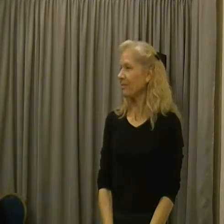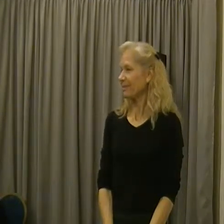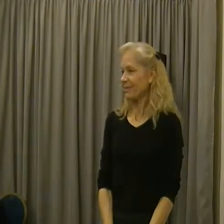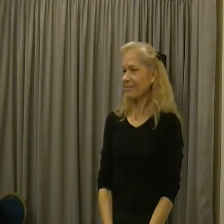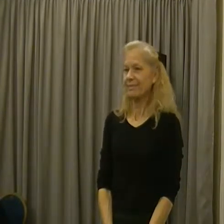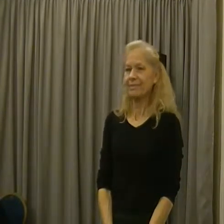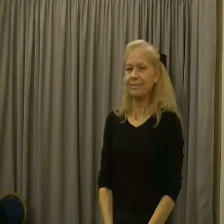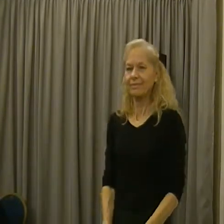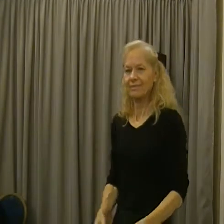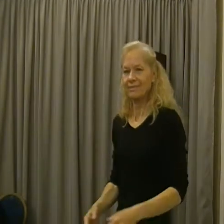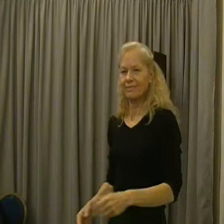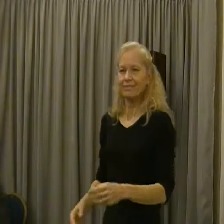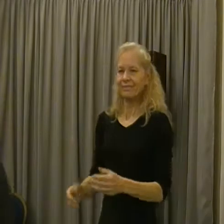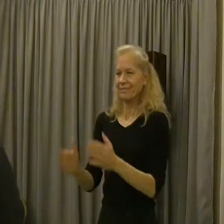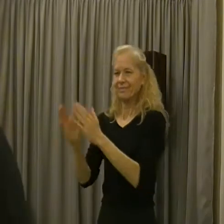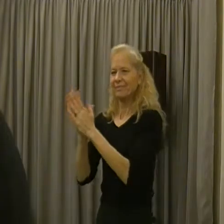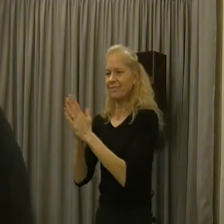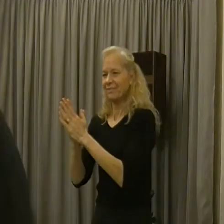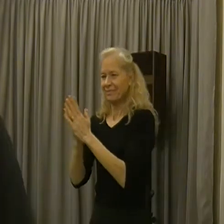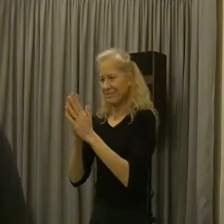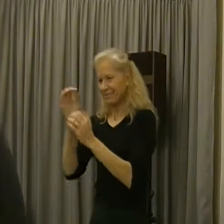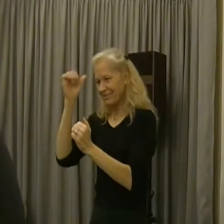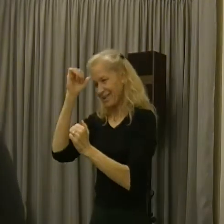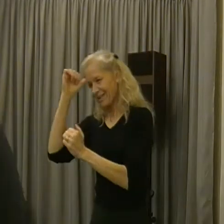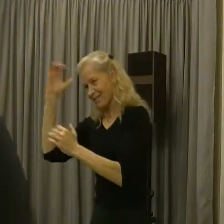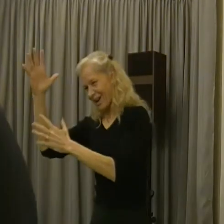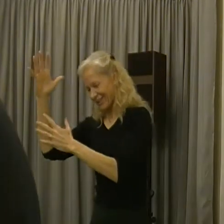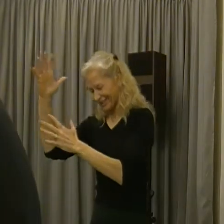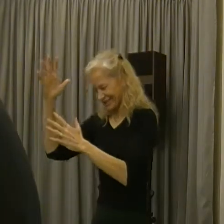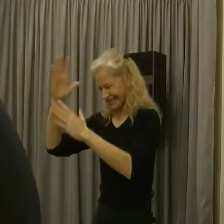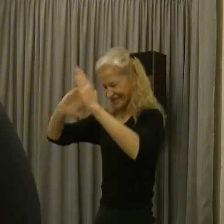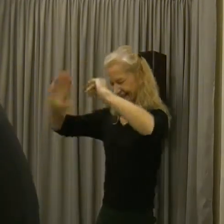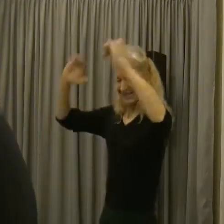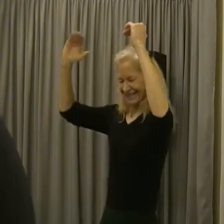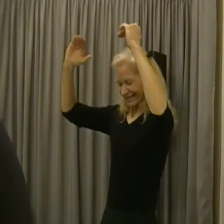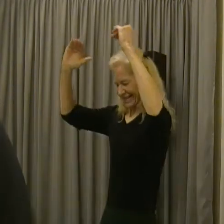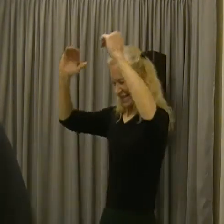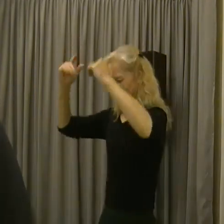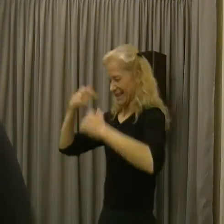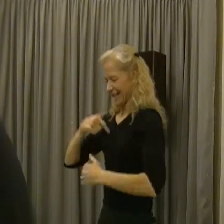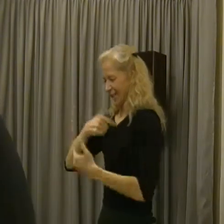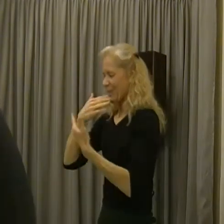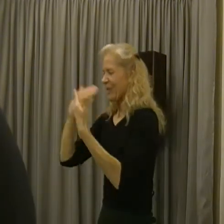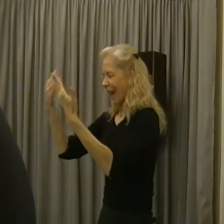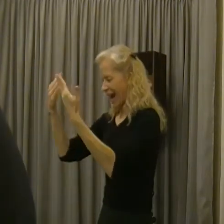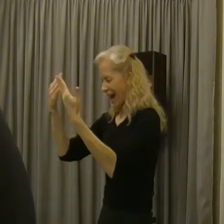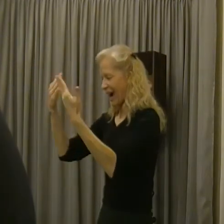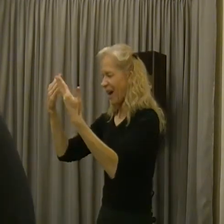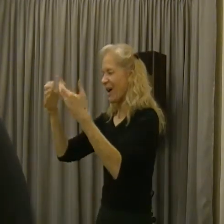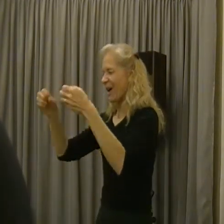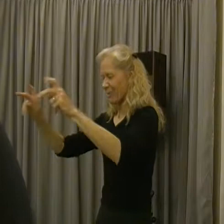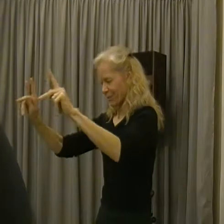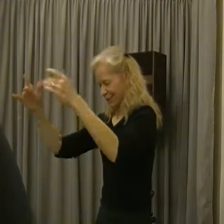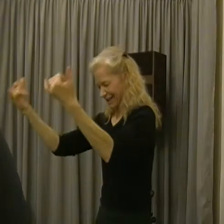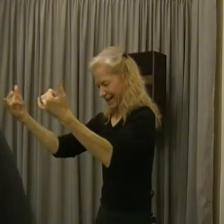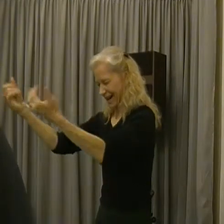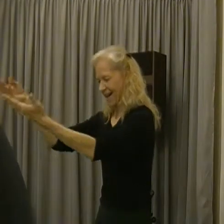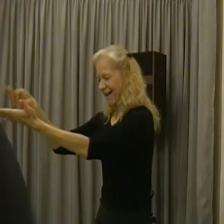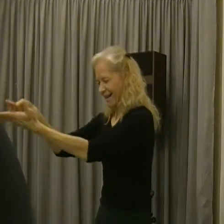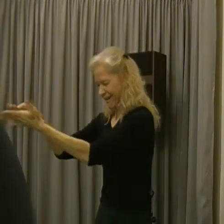Heavenly Father, we thank you for this chance, Lord, to give back what you so generously blessed us with, Lord. Help us to give what our heart gives, Lord,